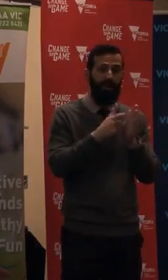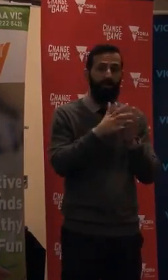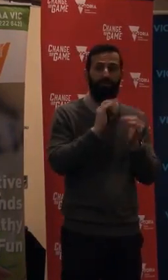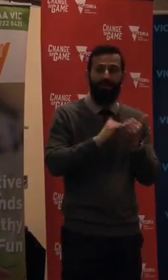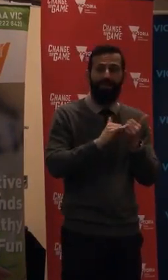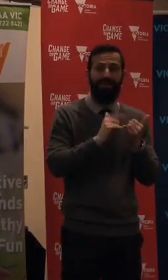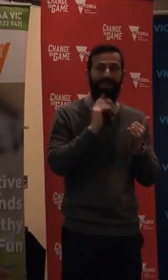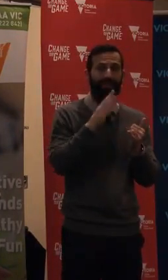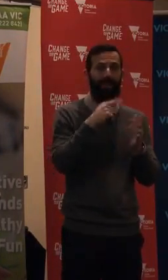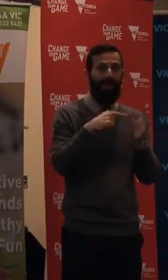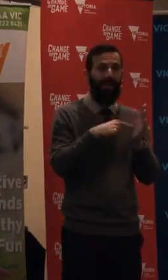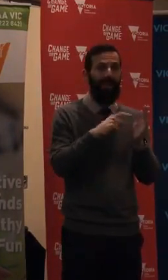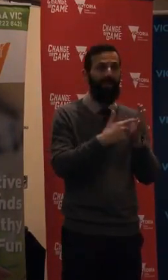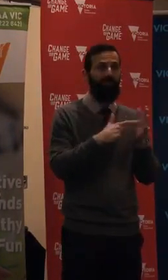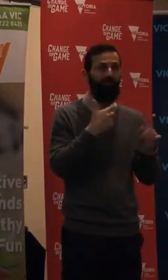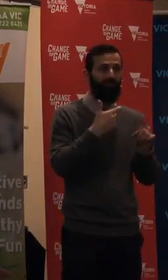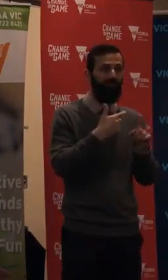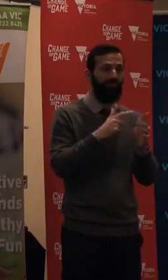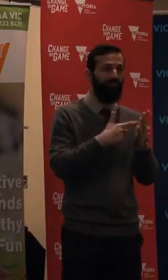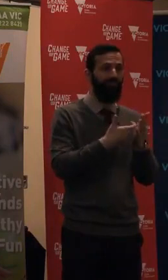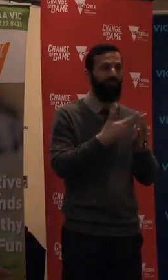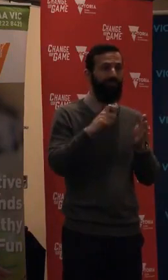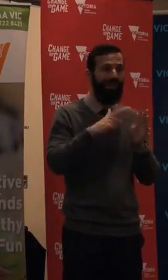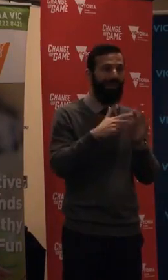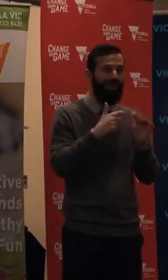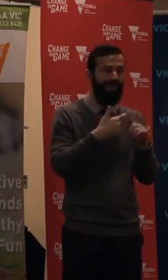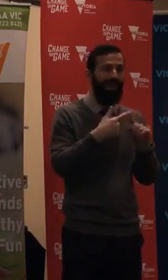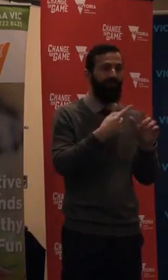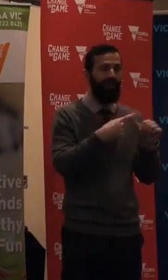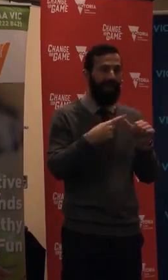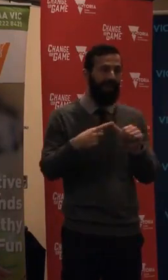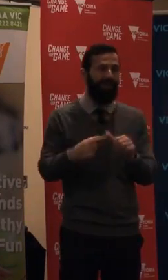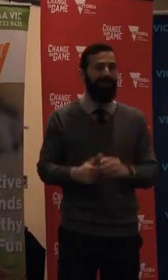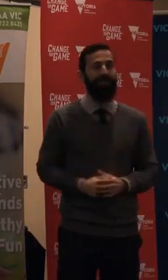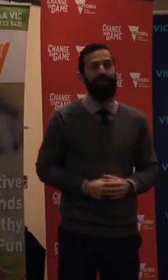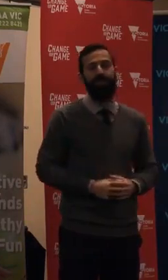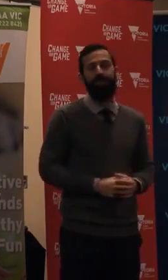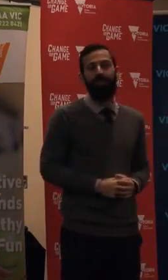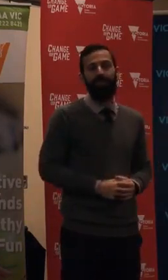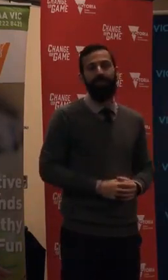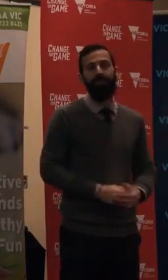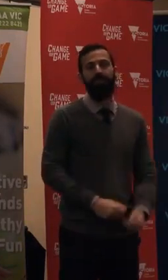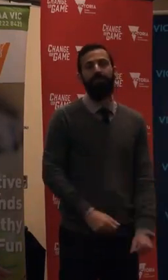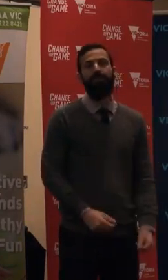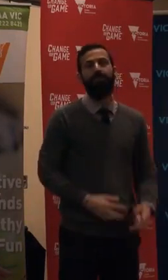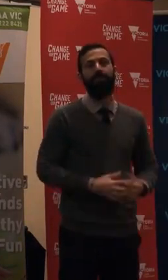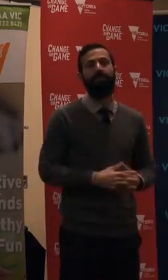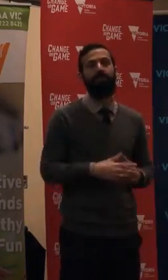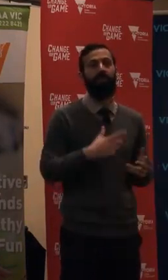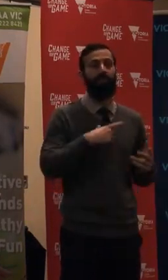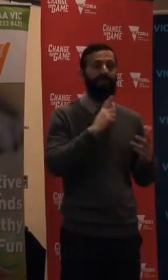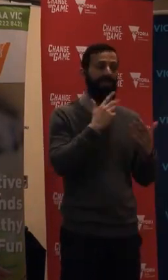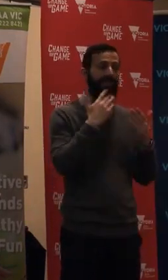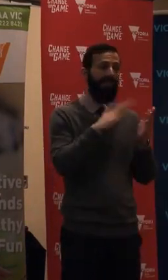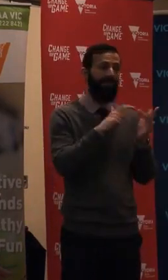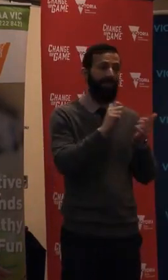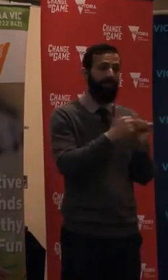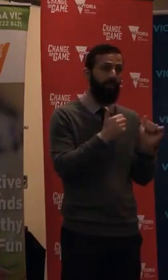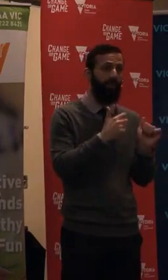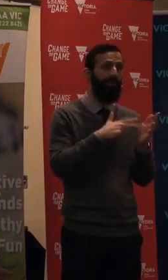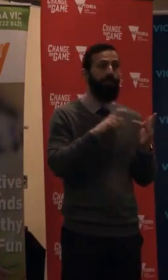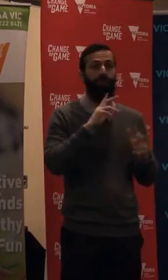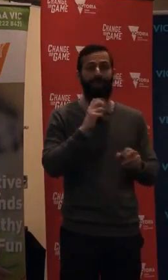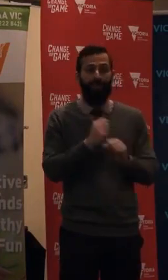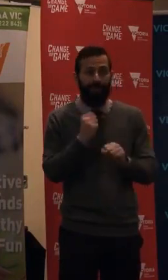and everybody else at Reclink and AAA Play for the work that you do. I just want to continue by thanking VicSport, the Victorian Government,